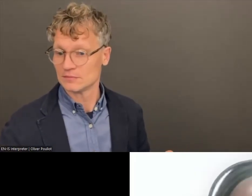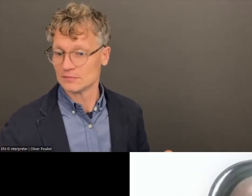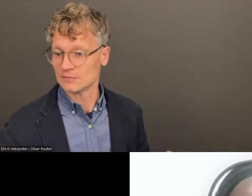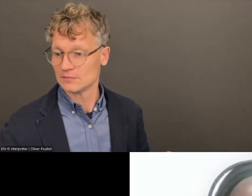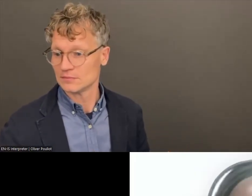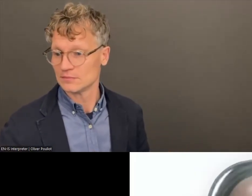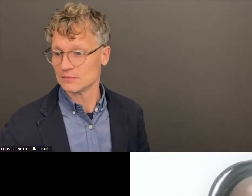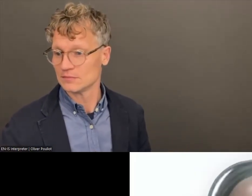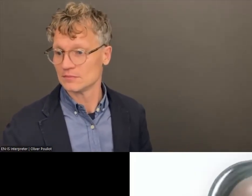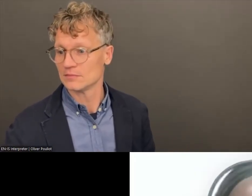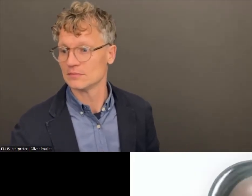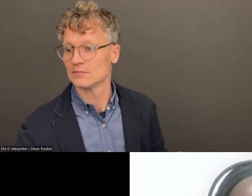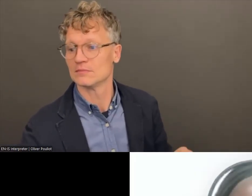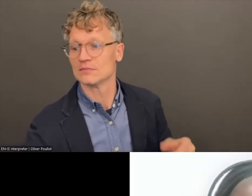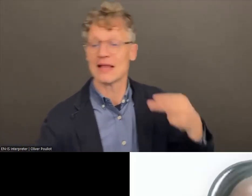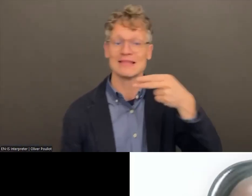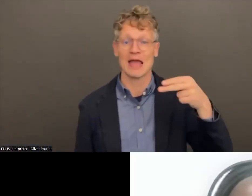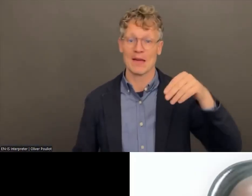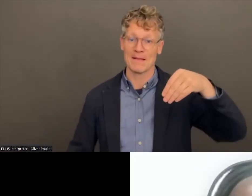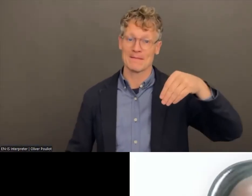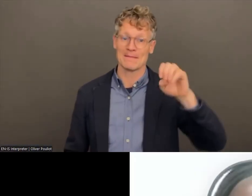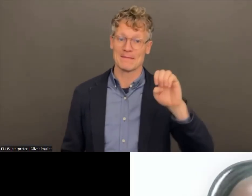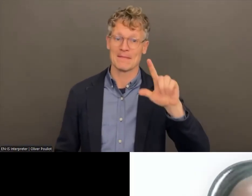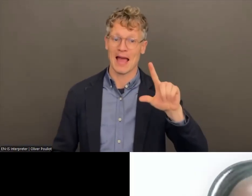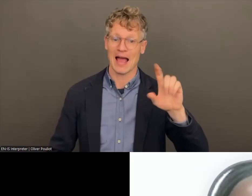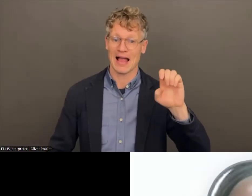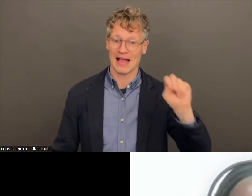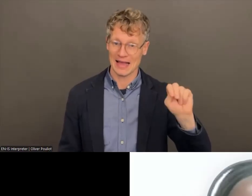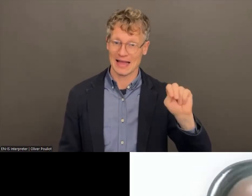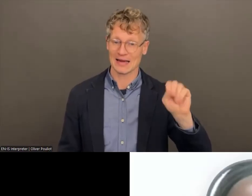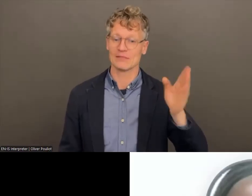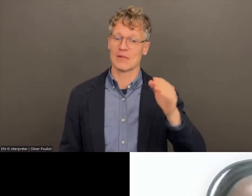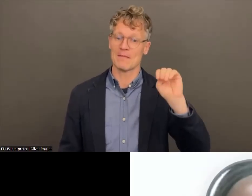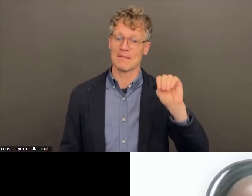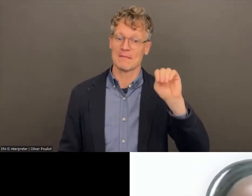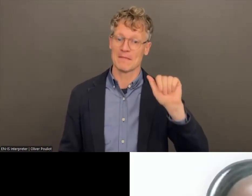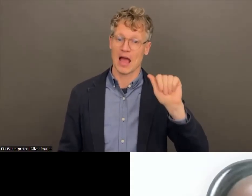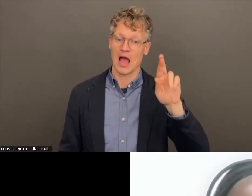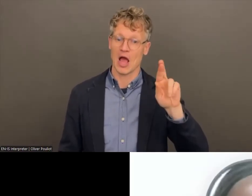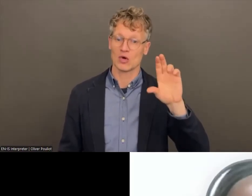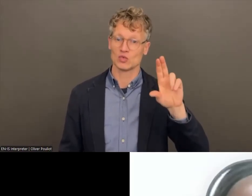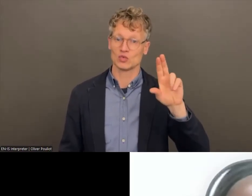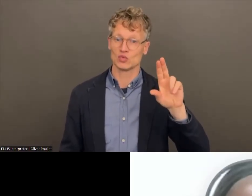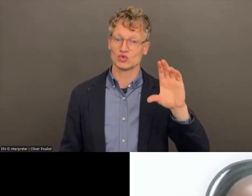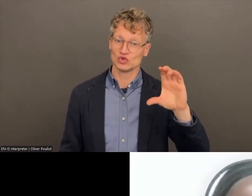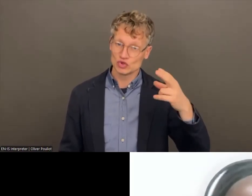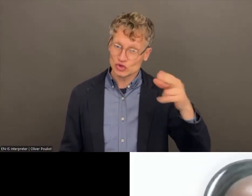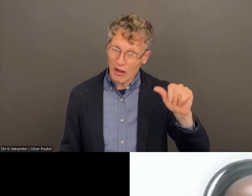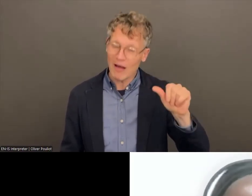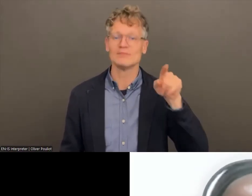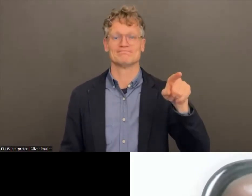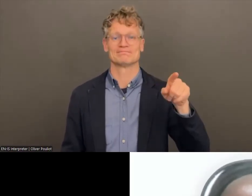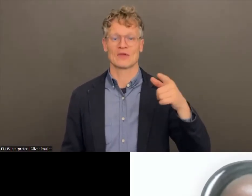Mellen is Senior Program Coordinator, Sense International Kenya, committed development professional with over 15 years of